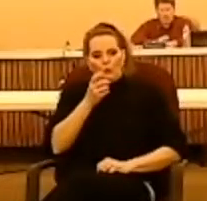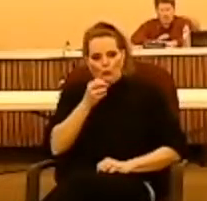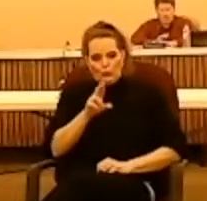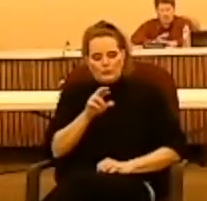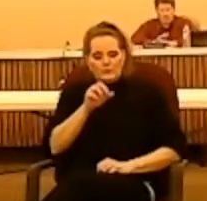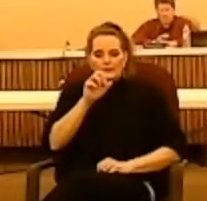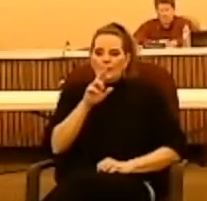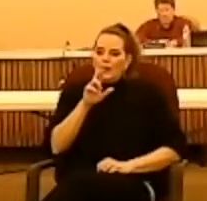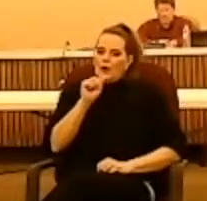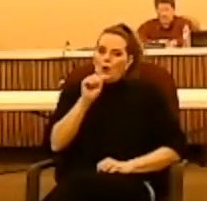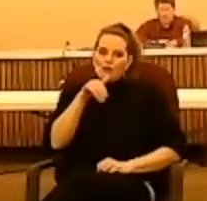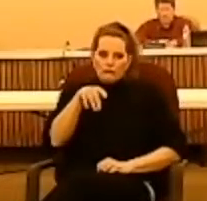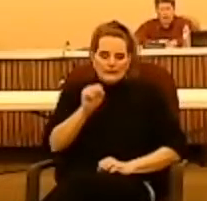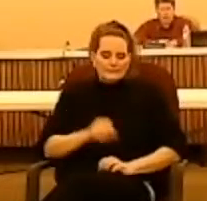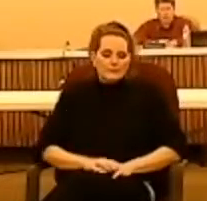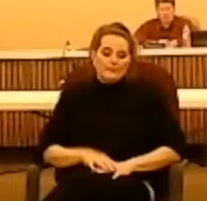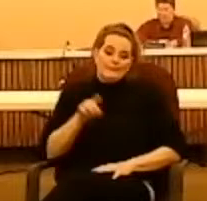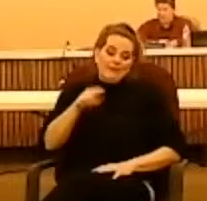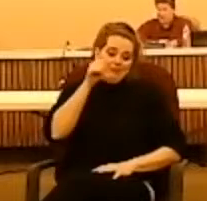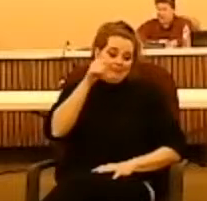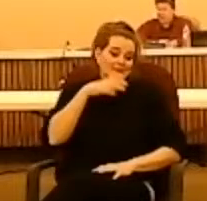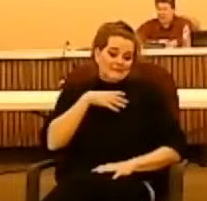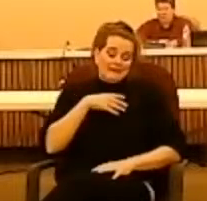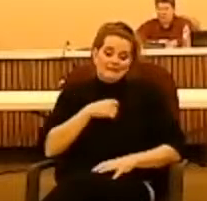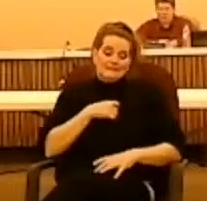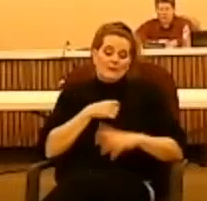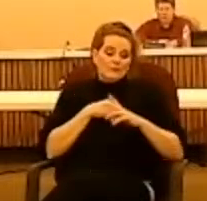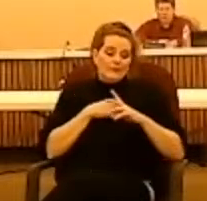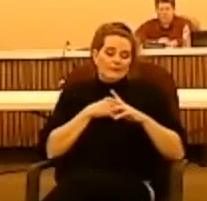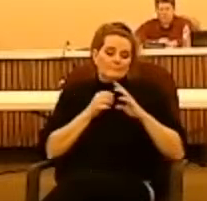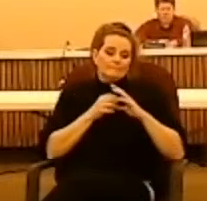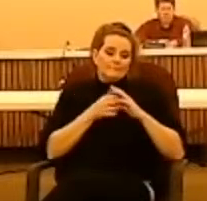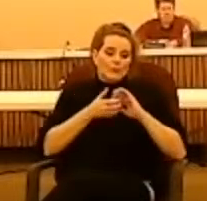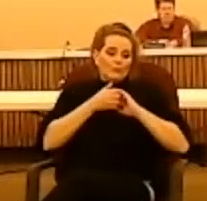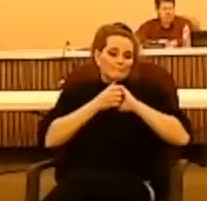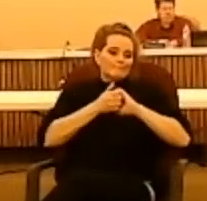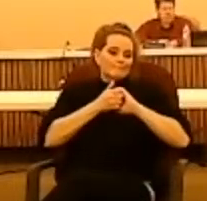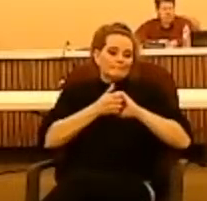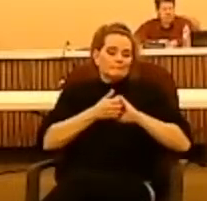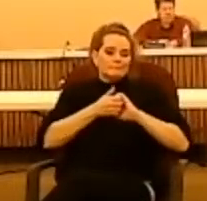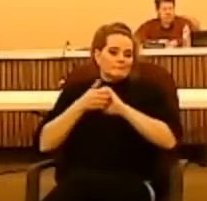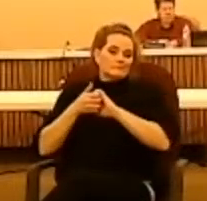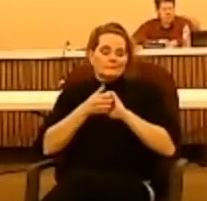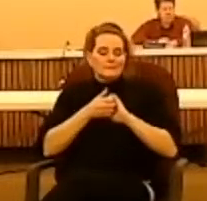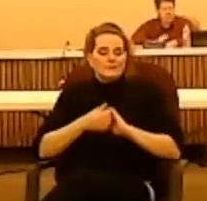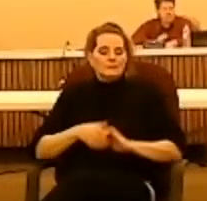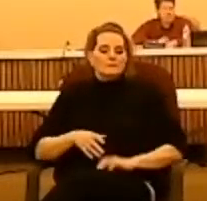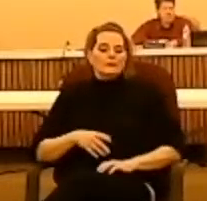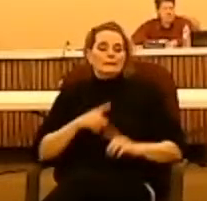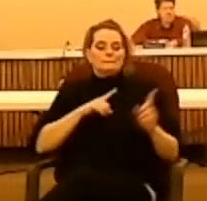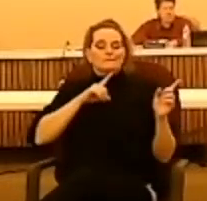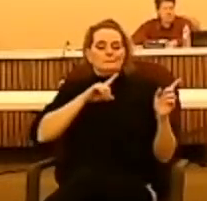these guys as effectively partners in testing out our new regulations. And